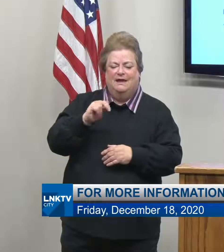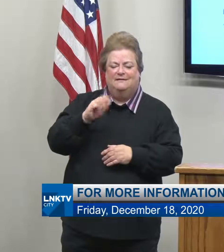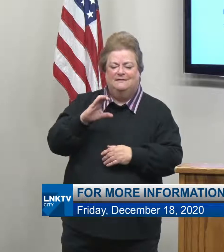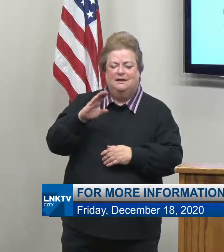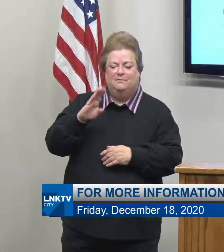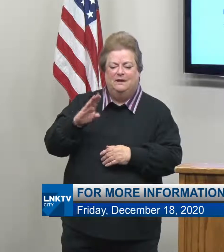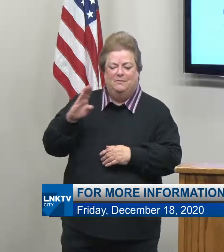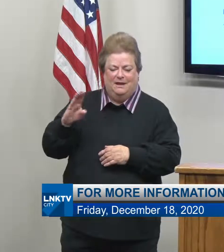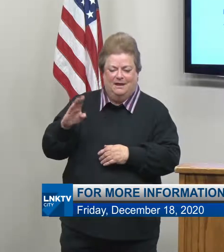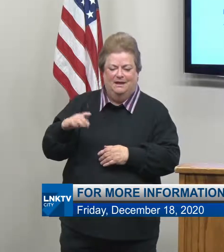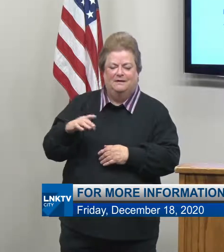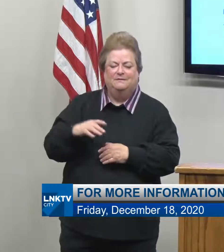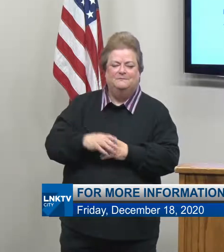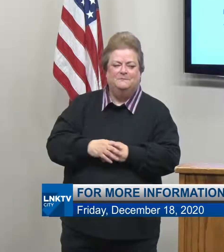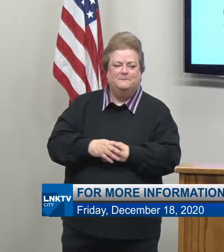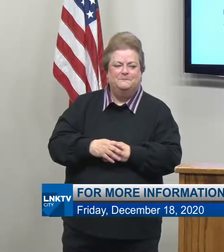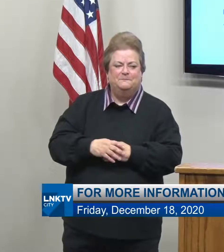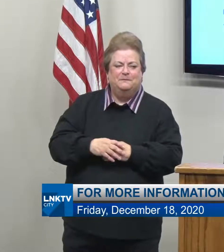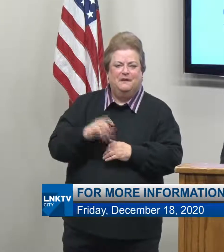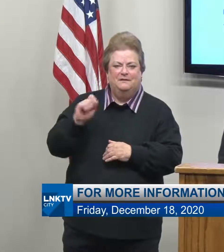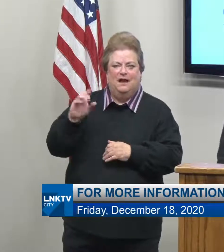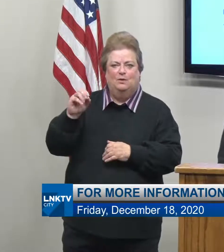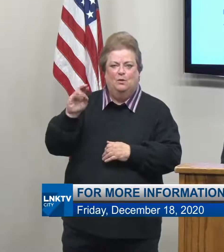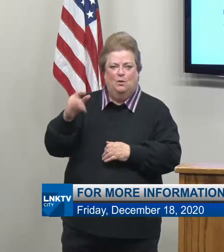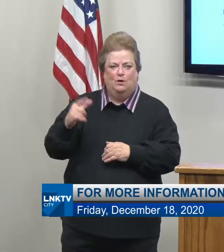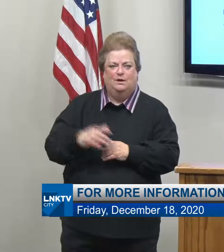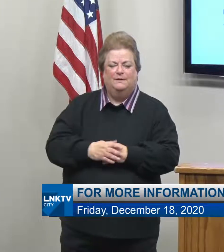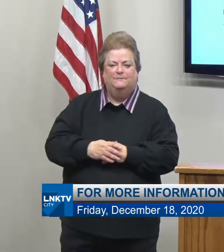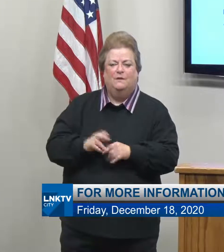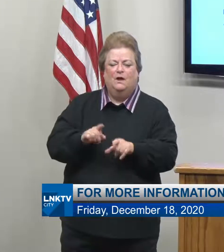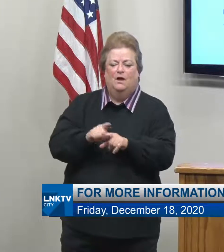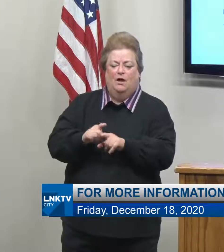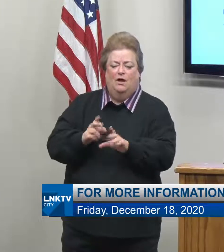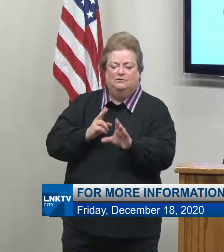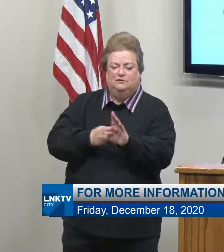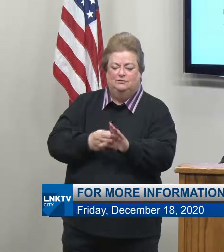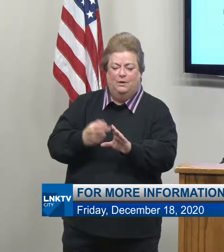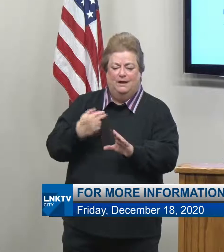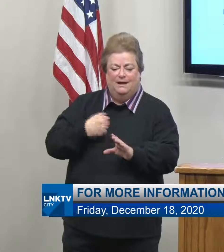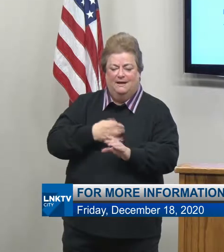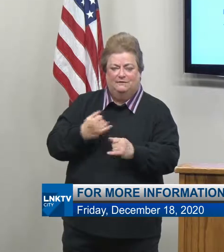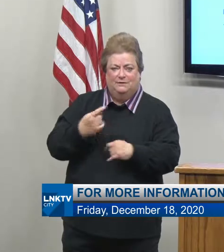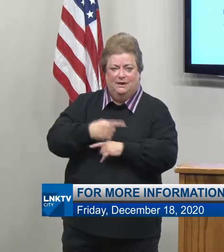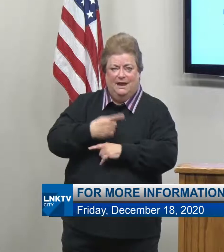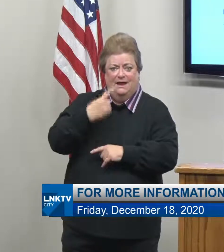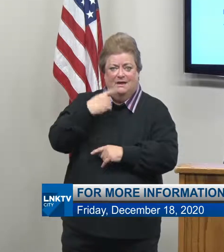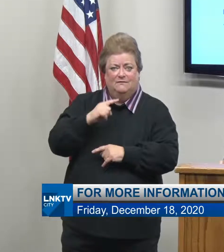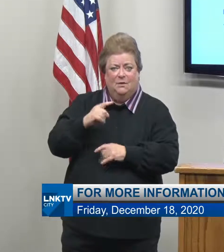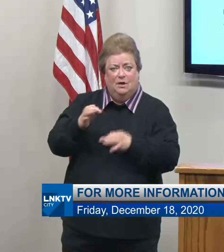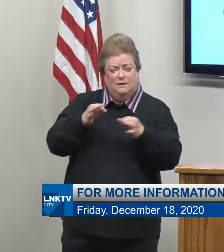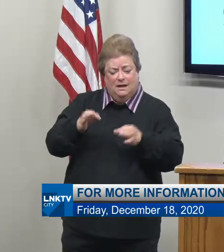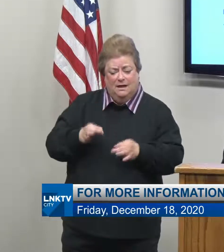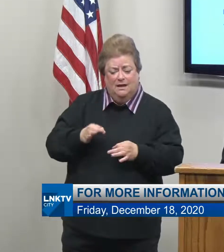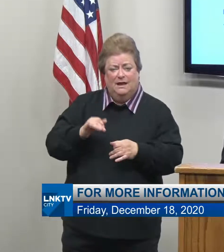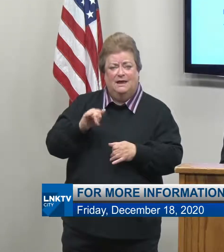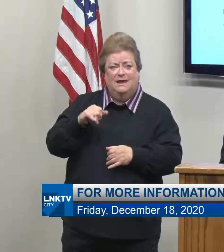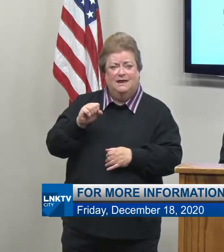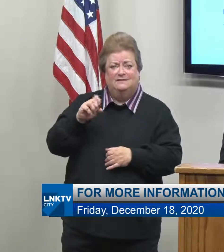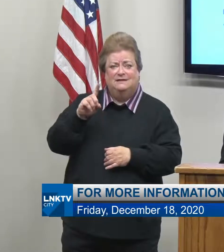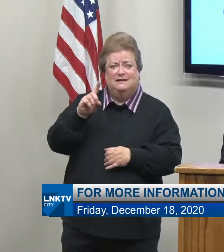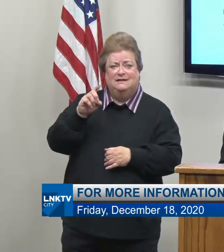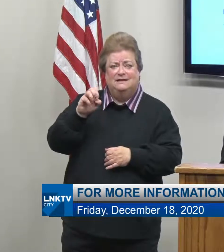nzbb.org. Also joining us today with an update on the status of our local healthcare system from his perspective is Derek